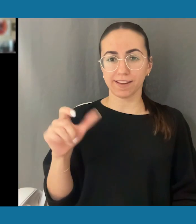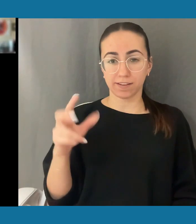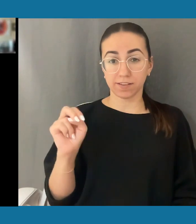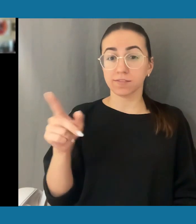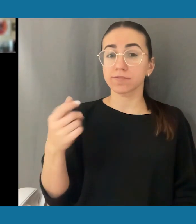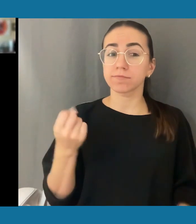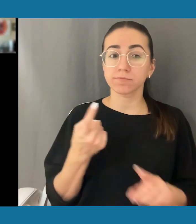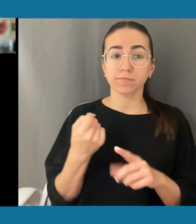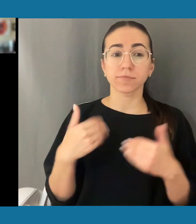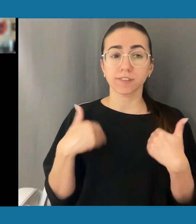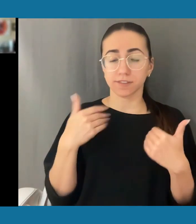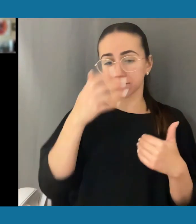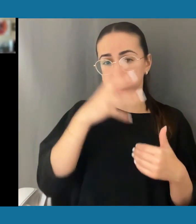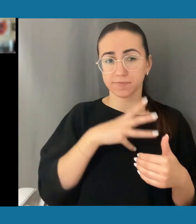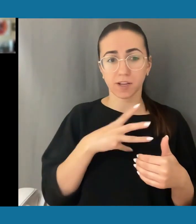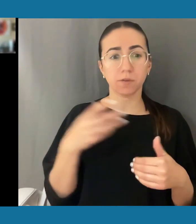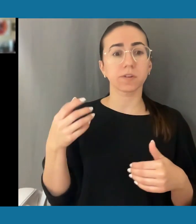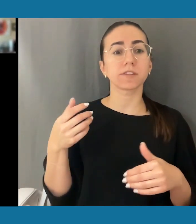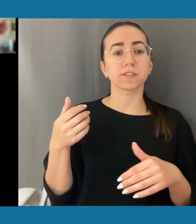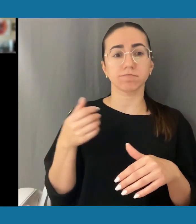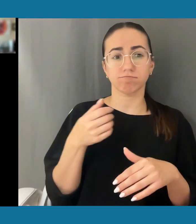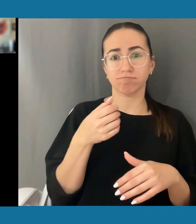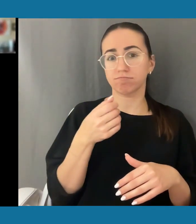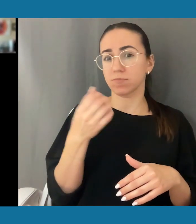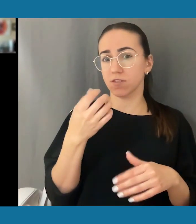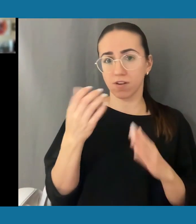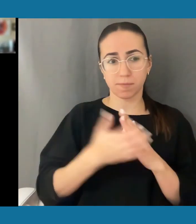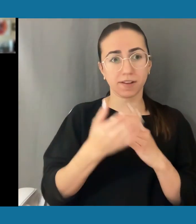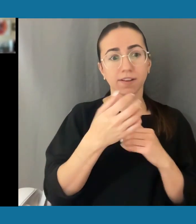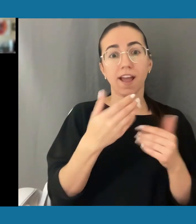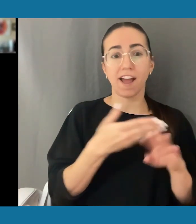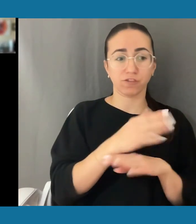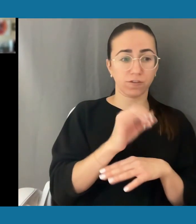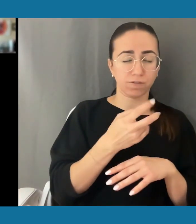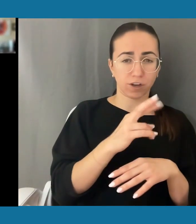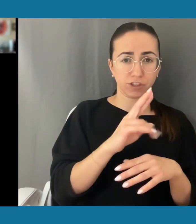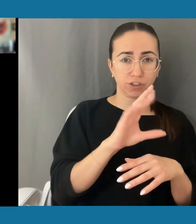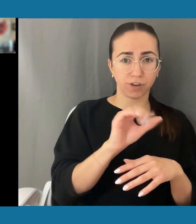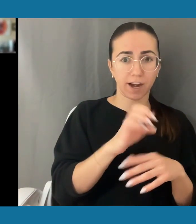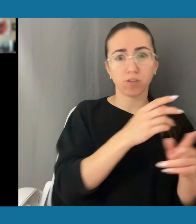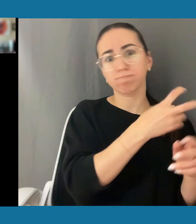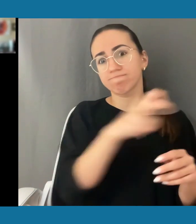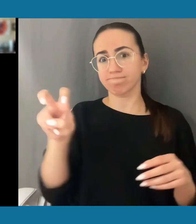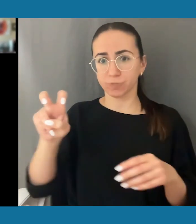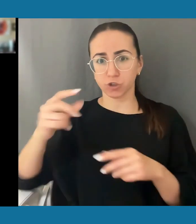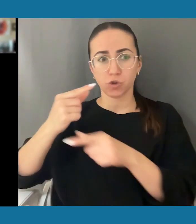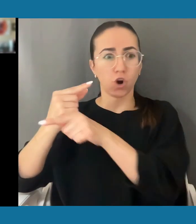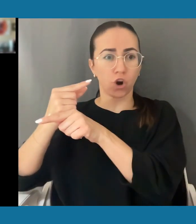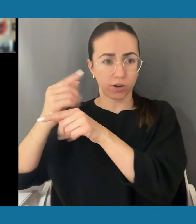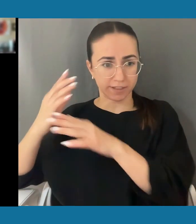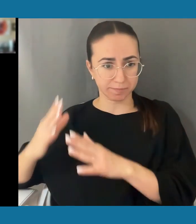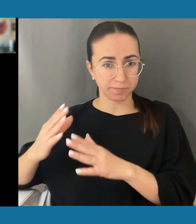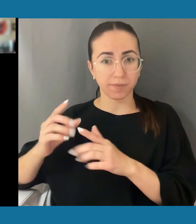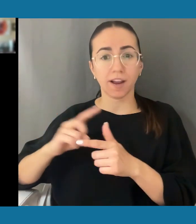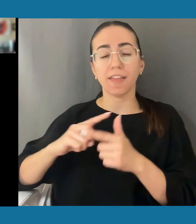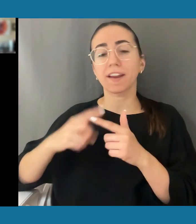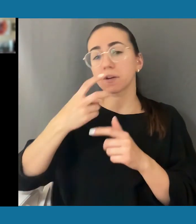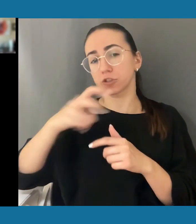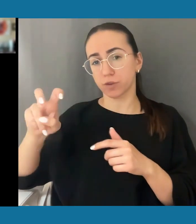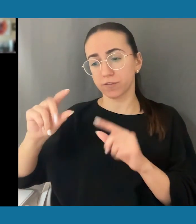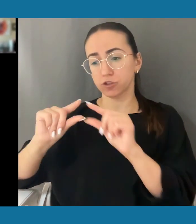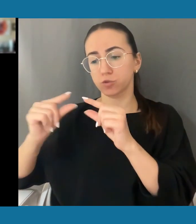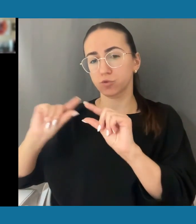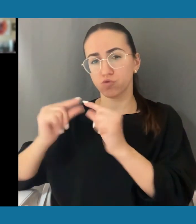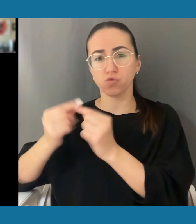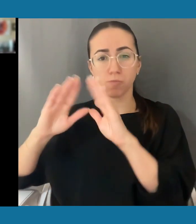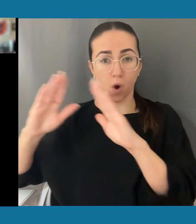guardianship as he was aging out of foster care. He went from foster care to a group home for disabled adults. He wanted to